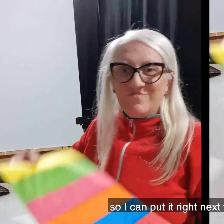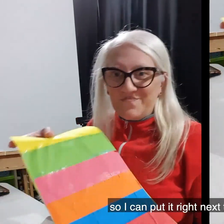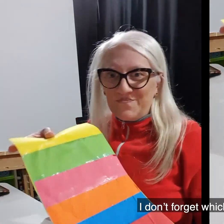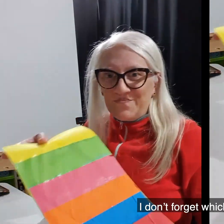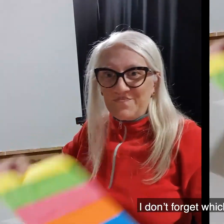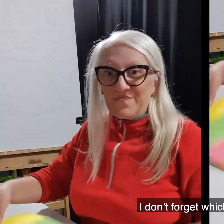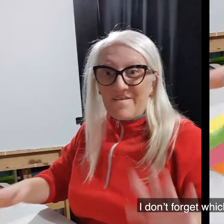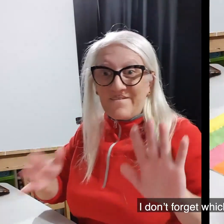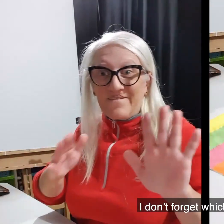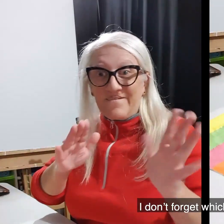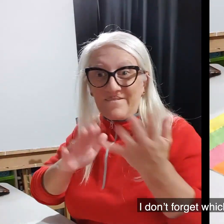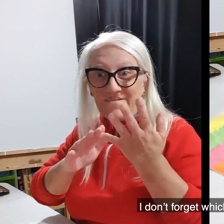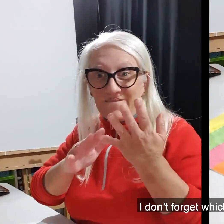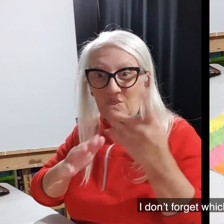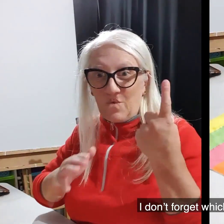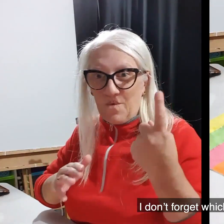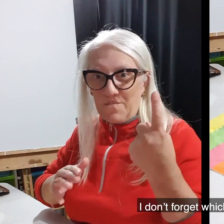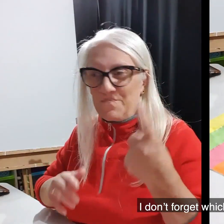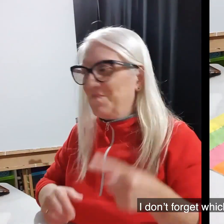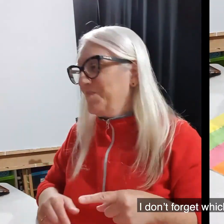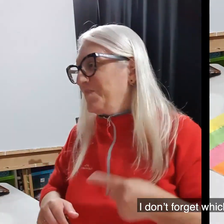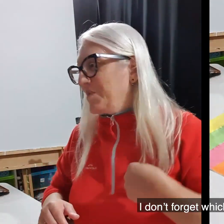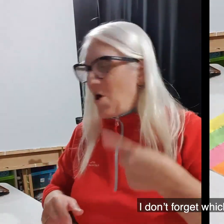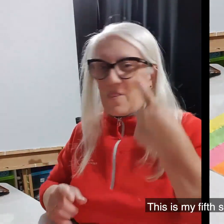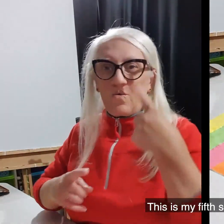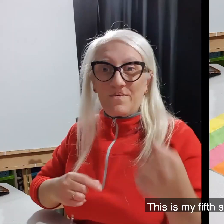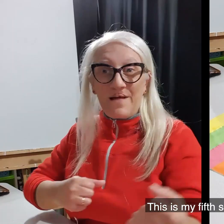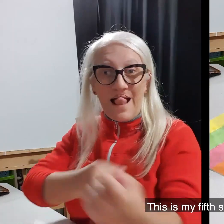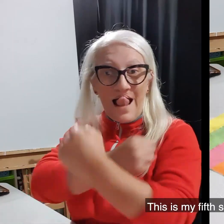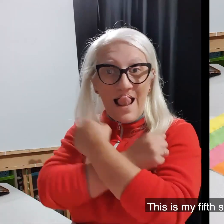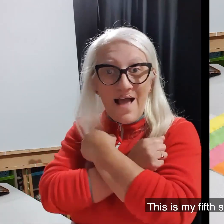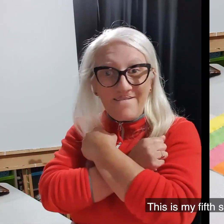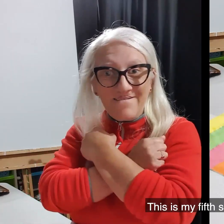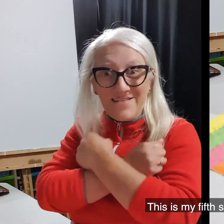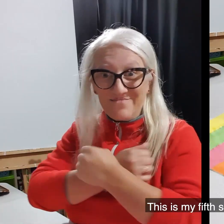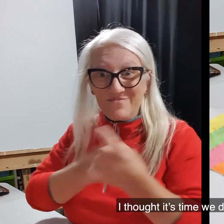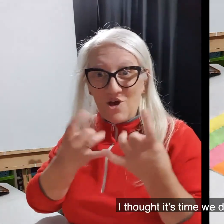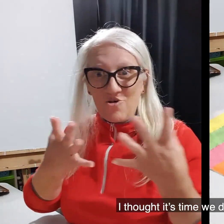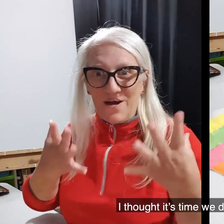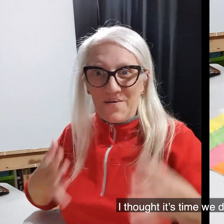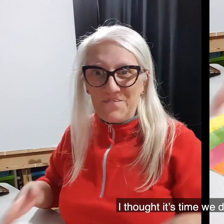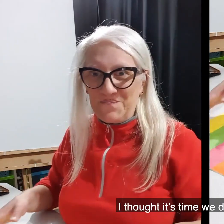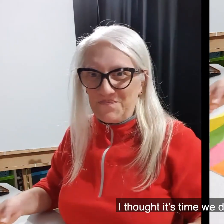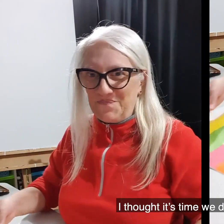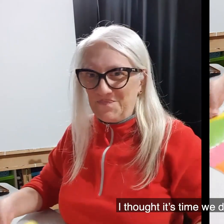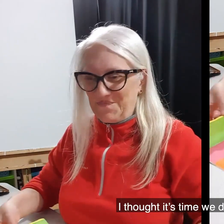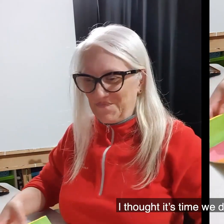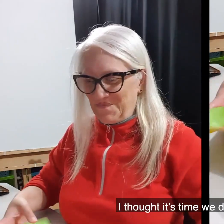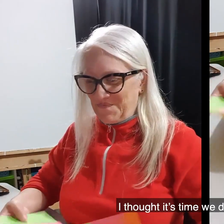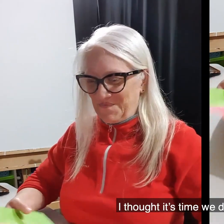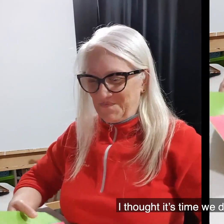I don't want to forget which is which. This is my 5th sculpture. I thought it's time we did love. Ready?